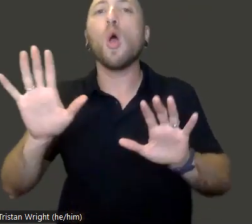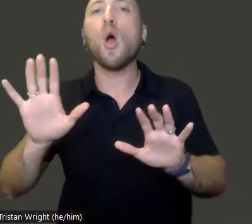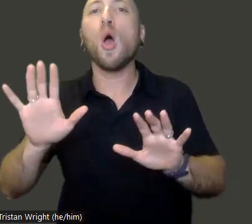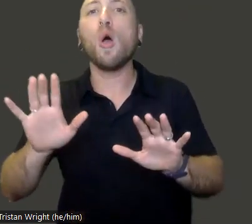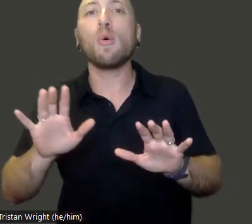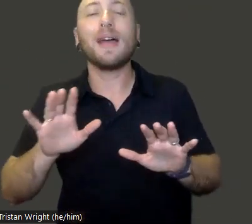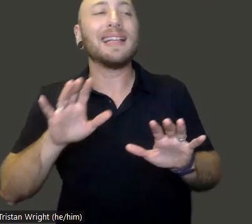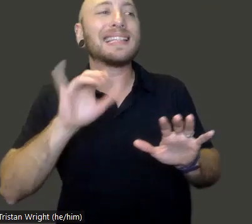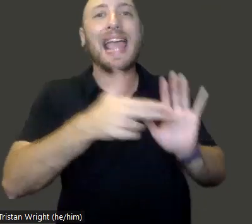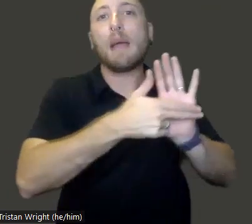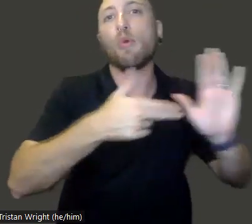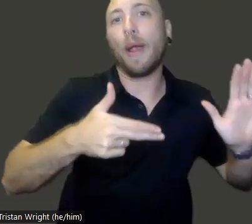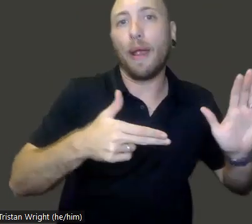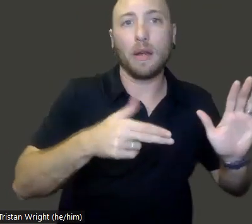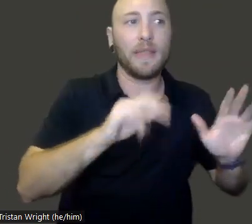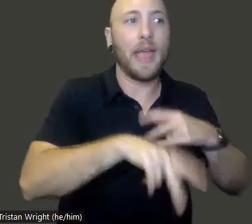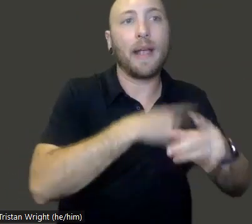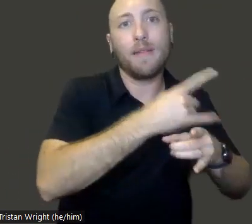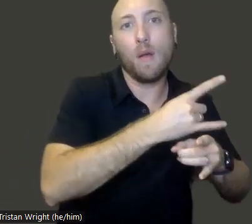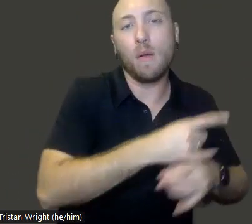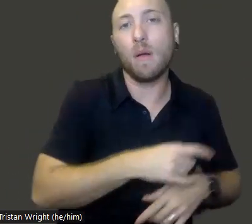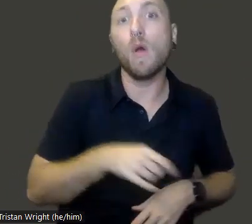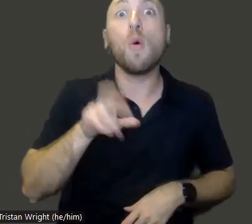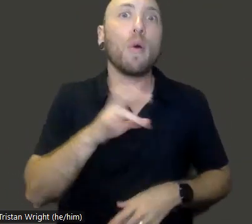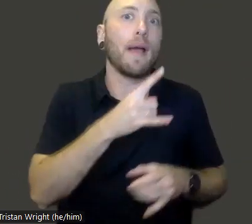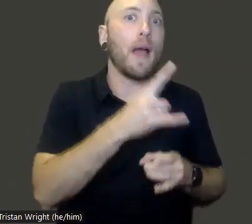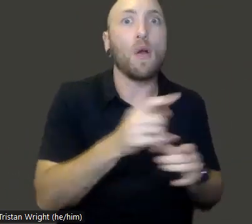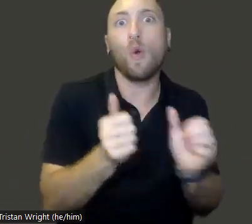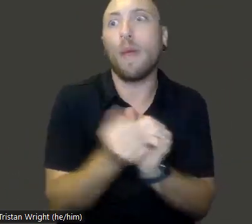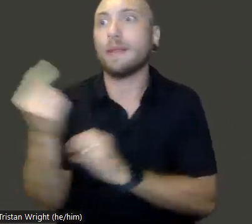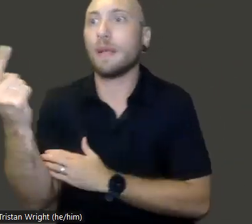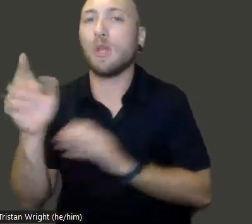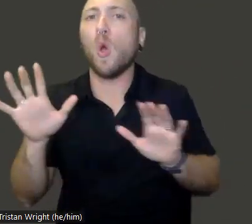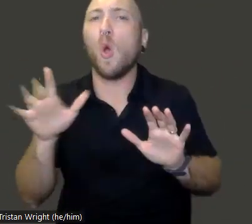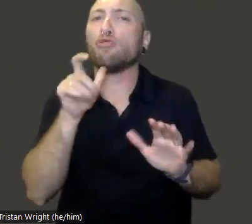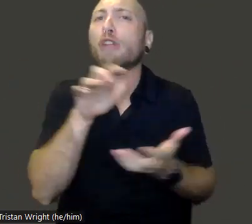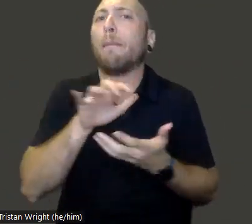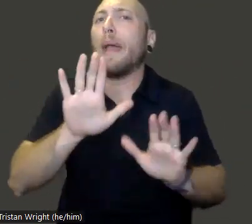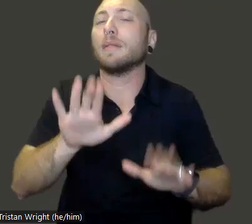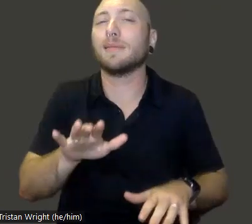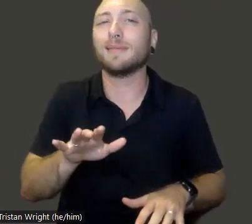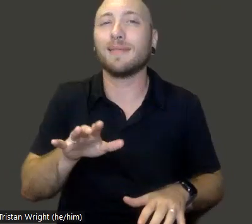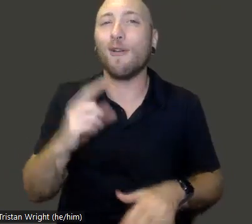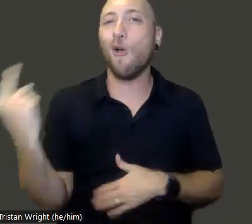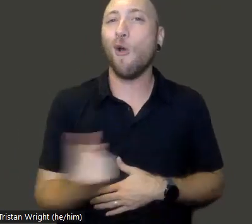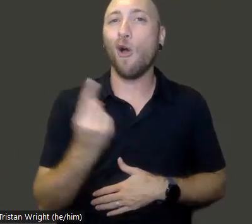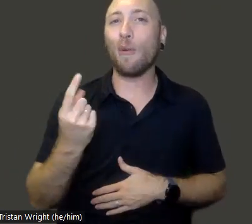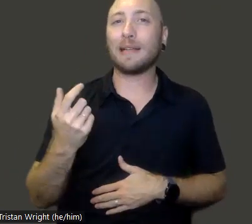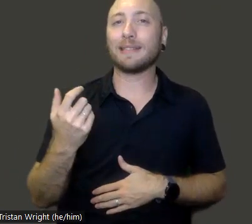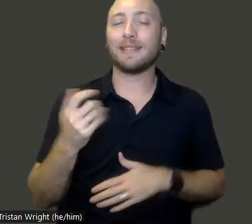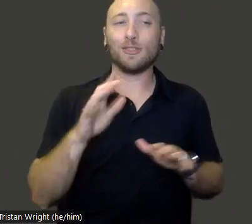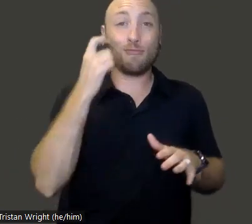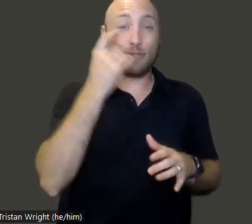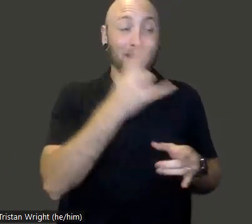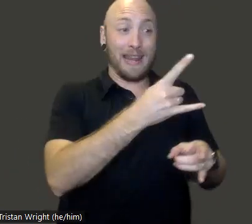liquor, or I shouldn't mix it with those other substances, or whatever the case may be. But it was never